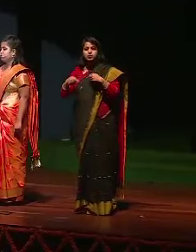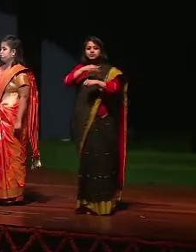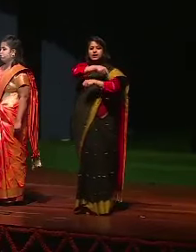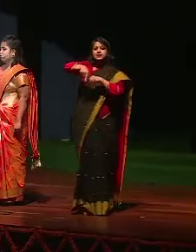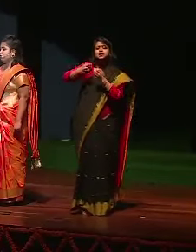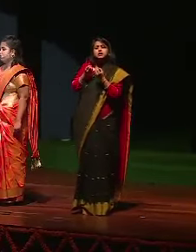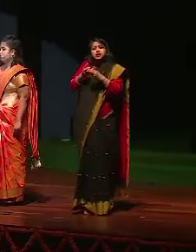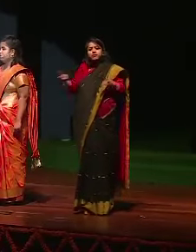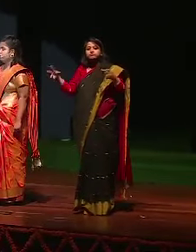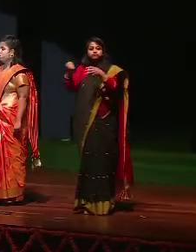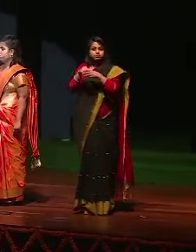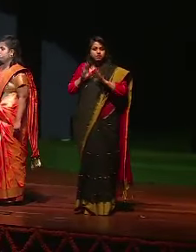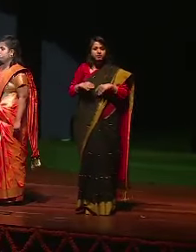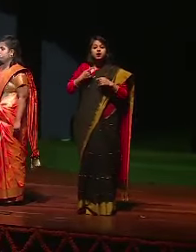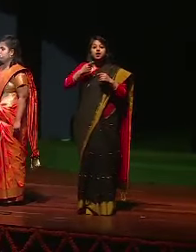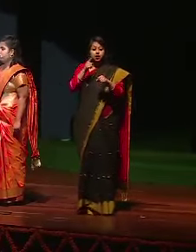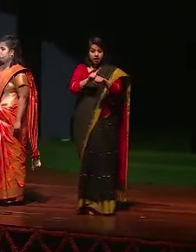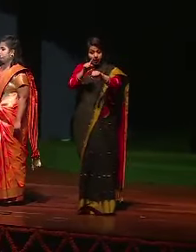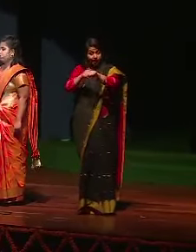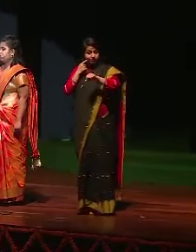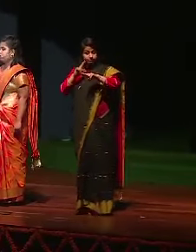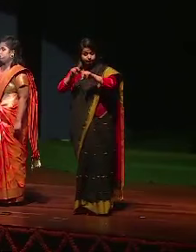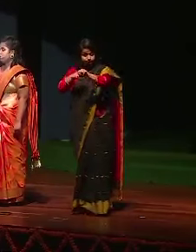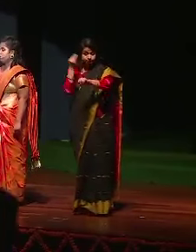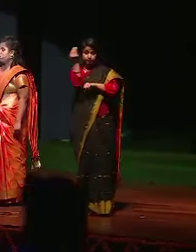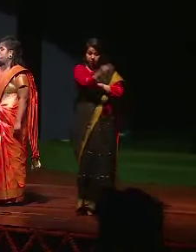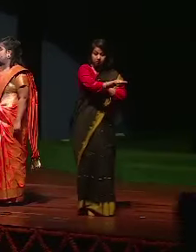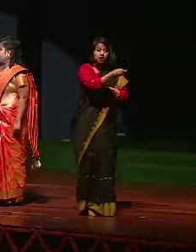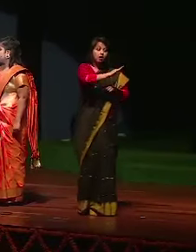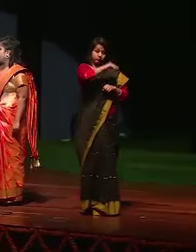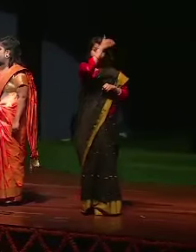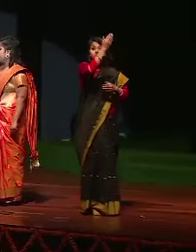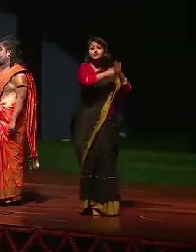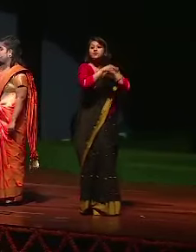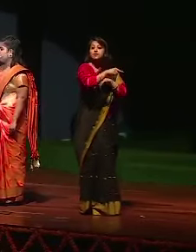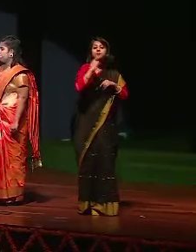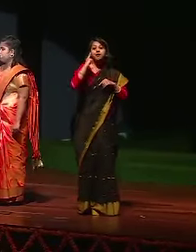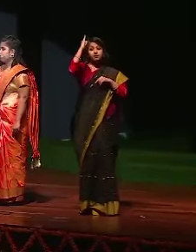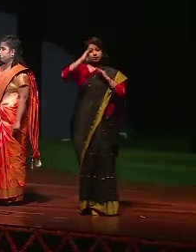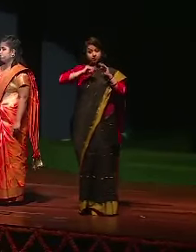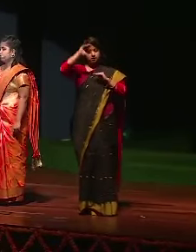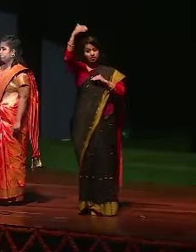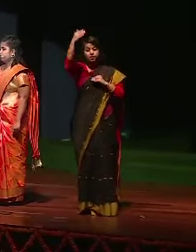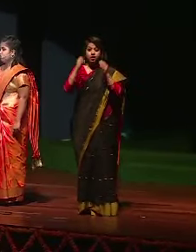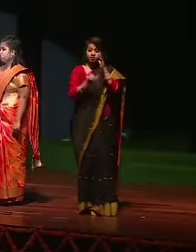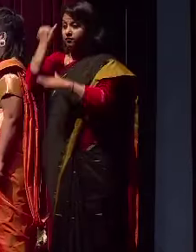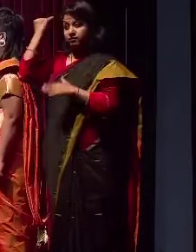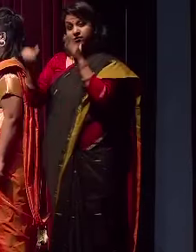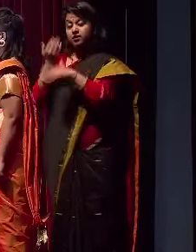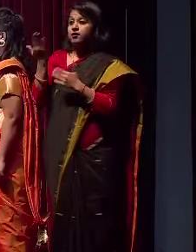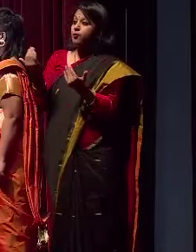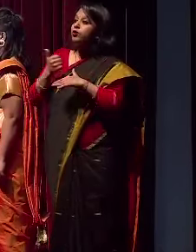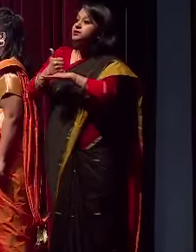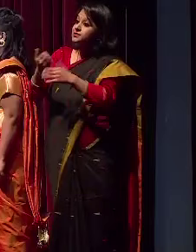science. Given the right kind of opportunity, each one of them could be a leader, innovator, inventor, and a trendsetter.